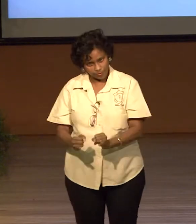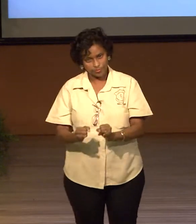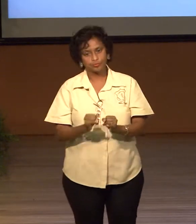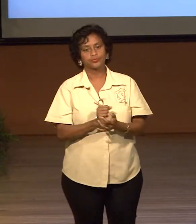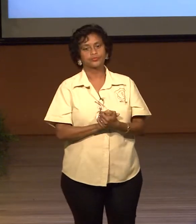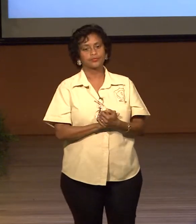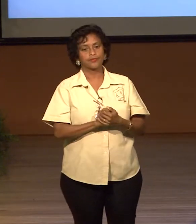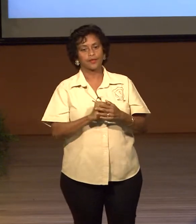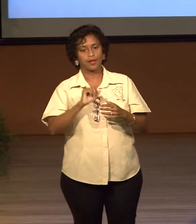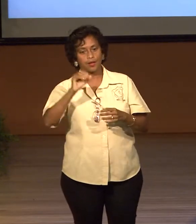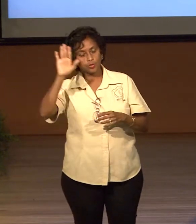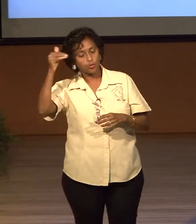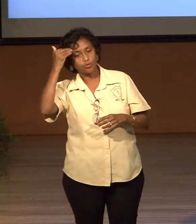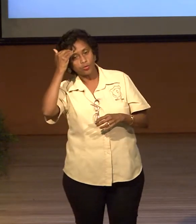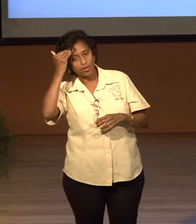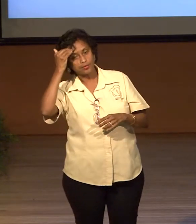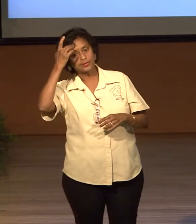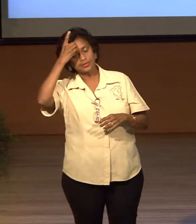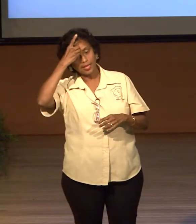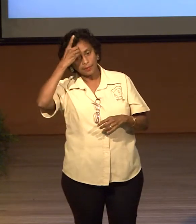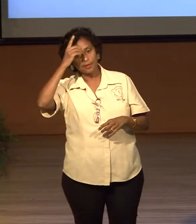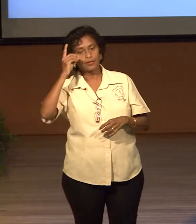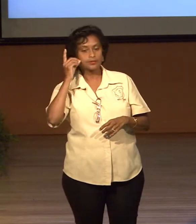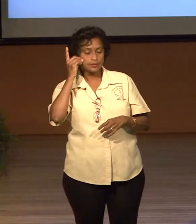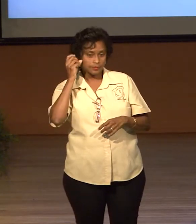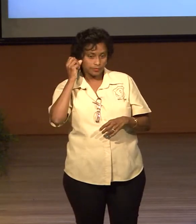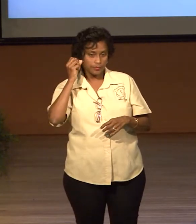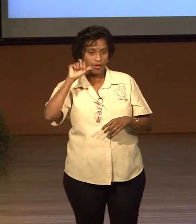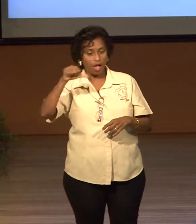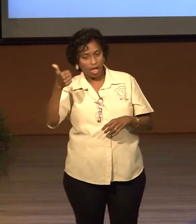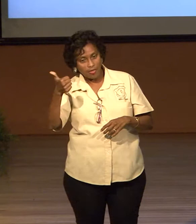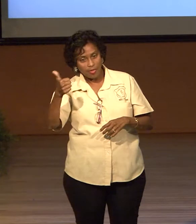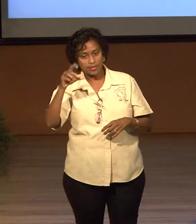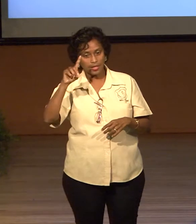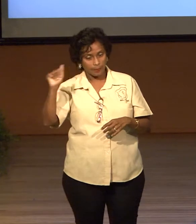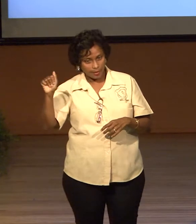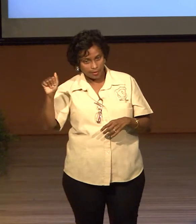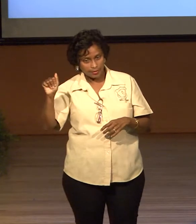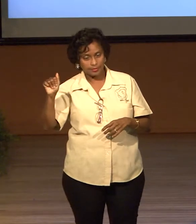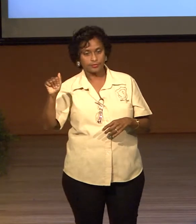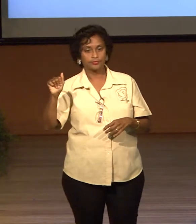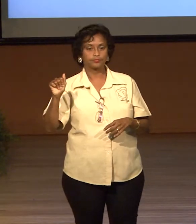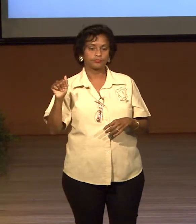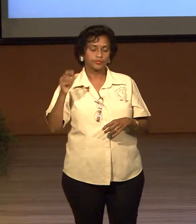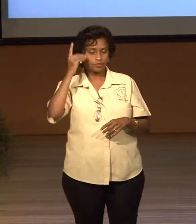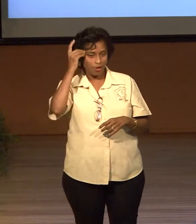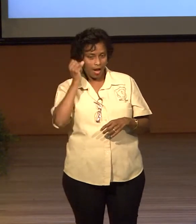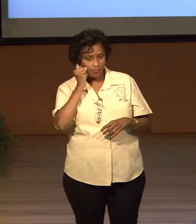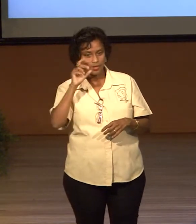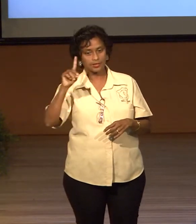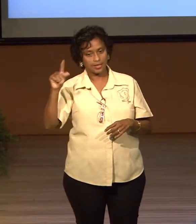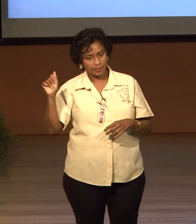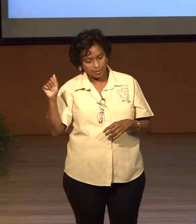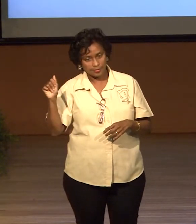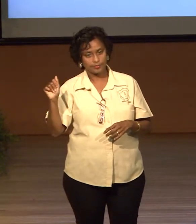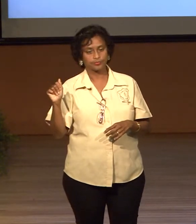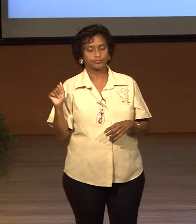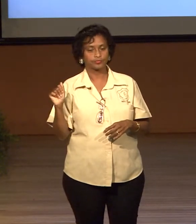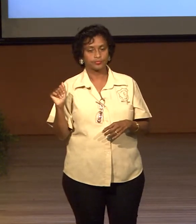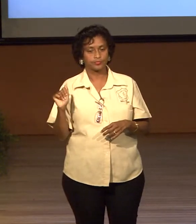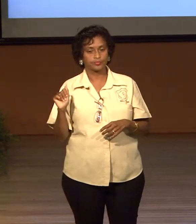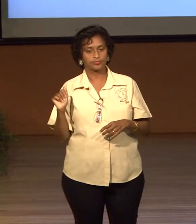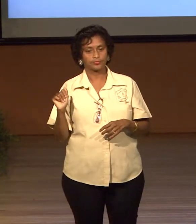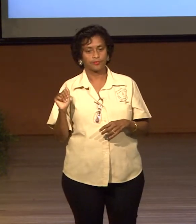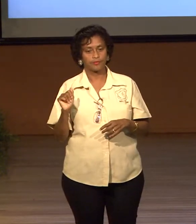autism, Down syndrome, and some of these other types of disabilities who unfortunately sometimes are labeled as